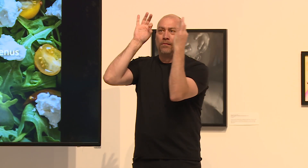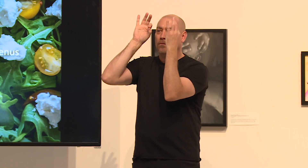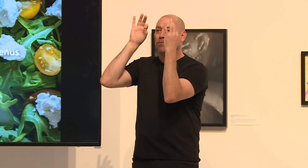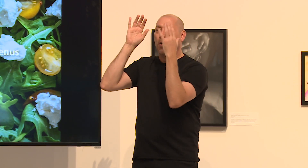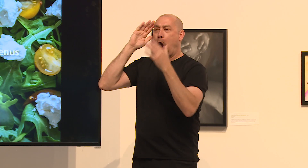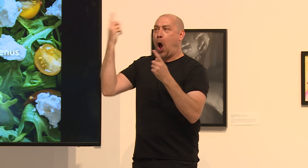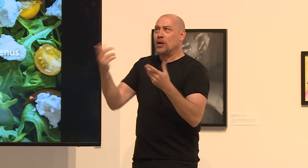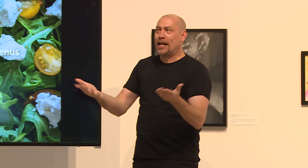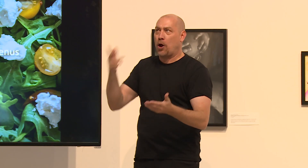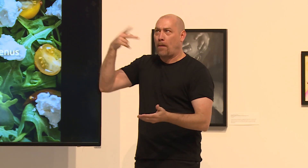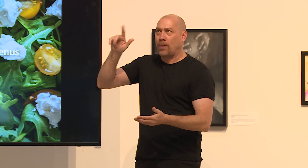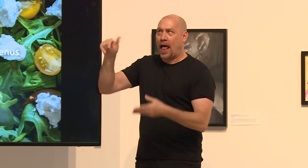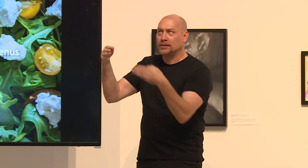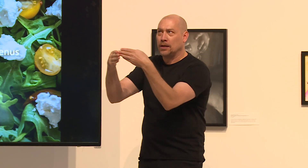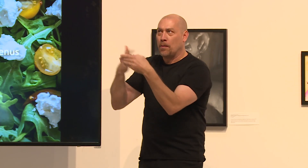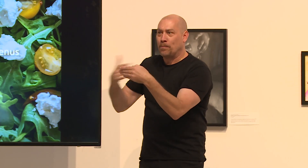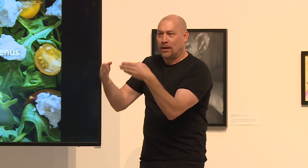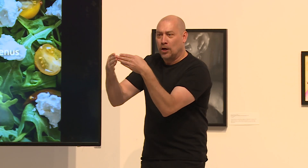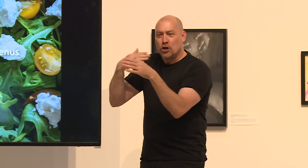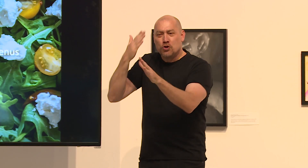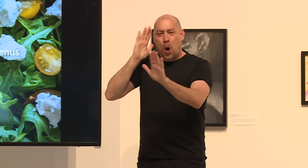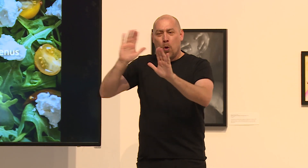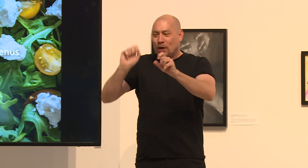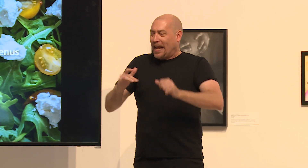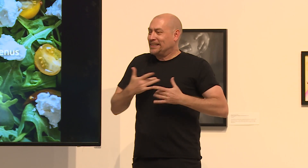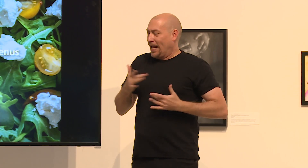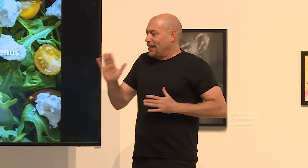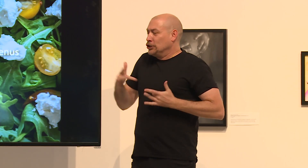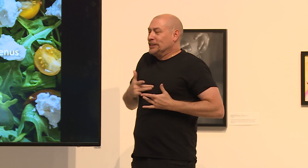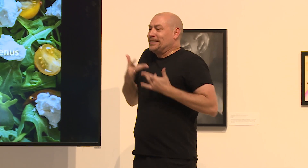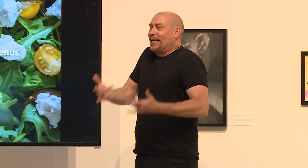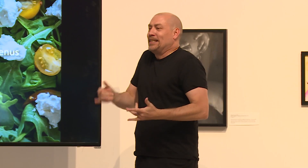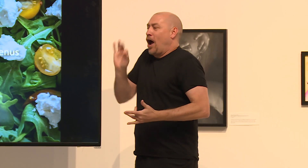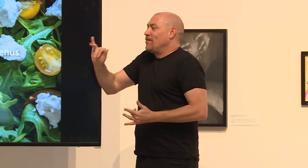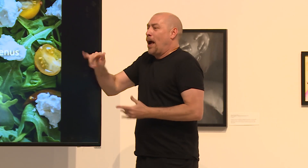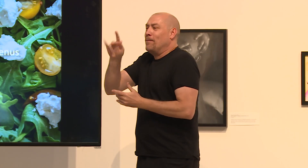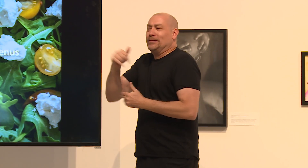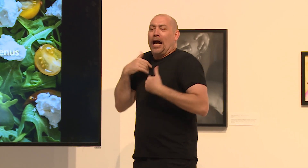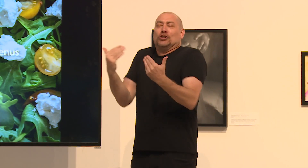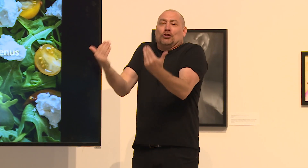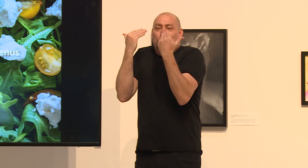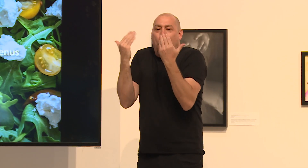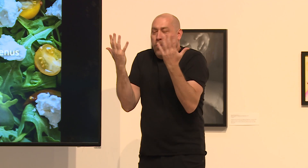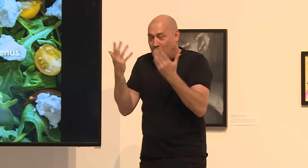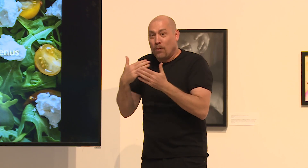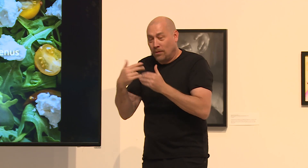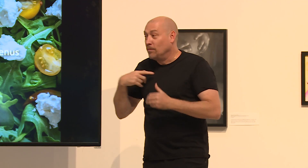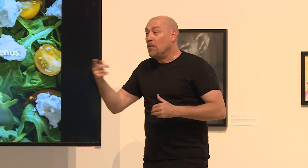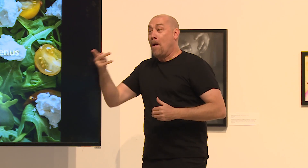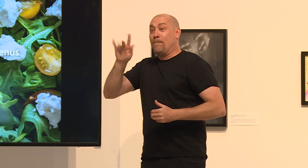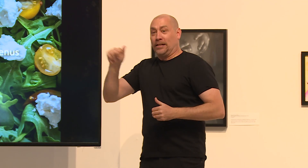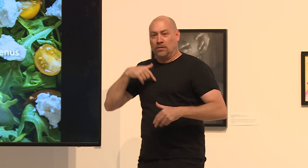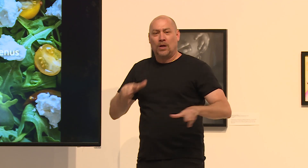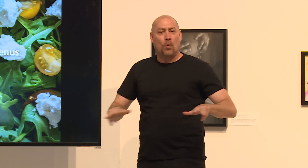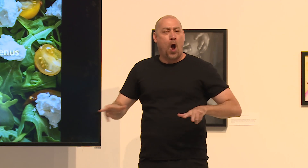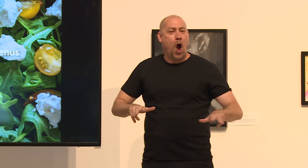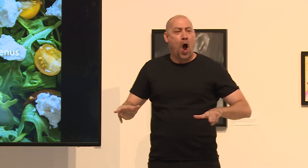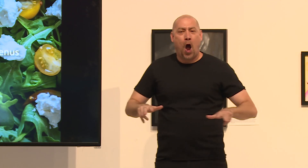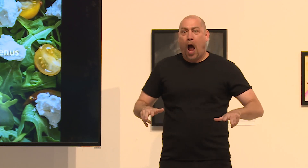my eyes are always going to catch the word pizza. It doesn't matter where I'm going. I'm walking down the street,